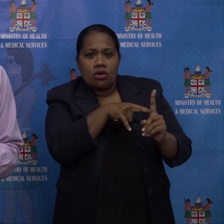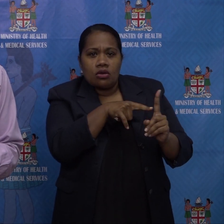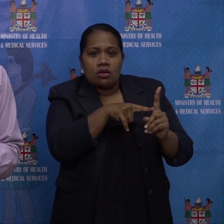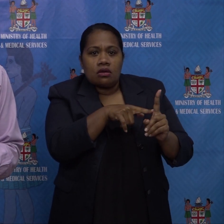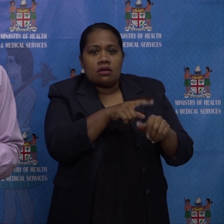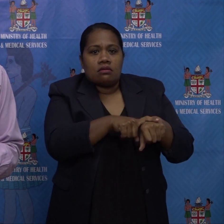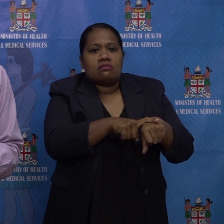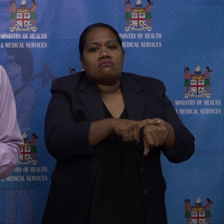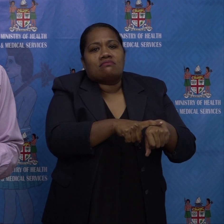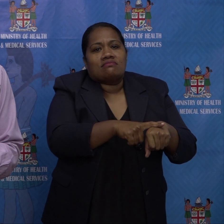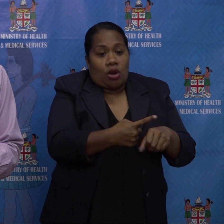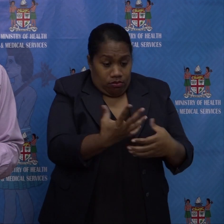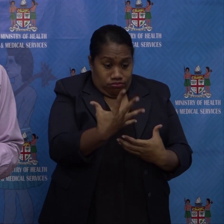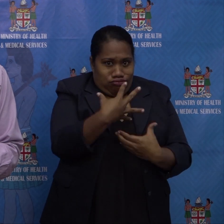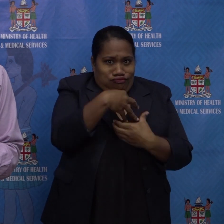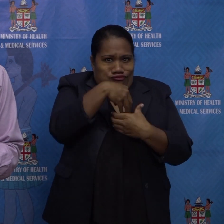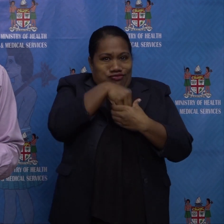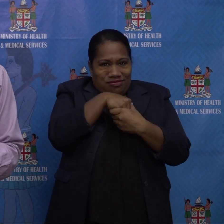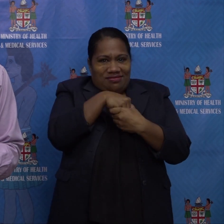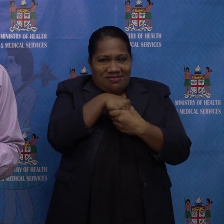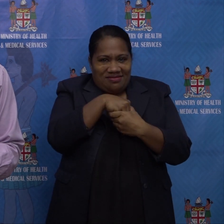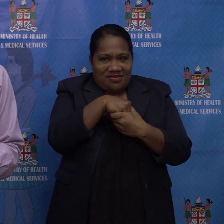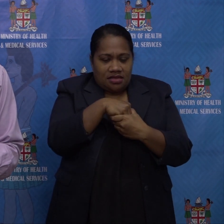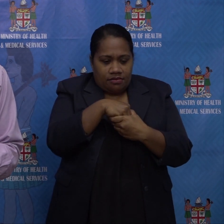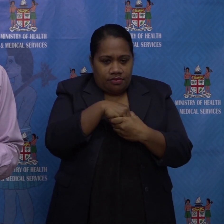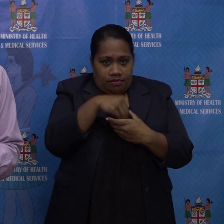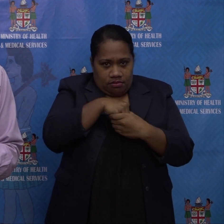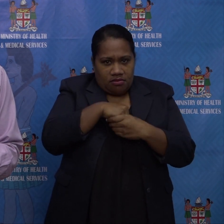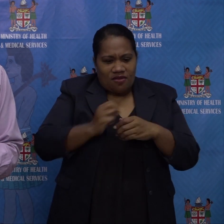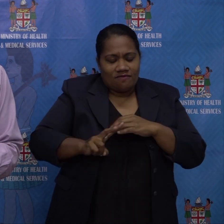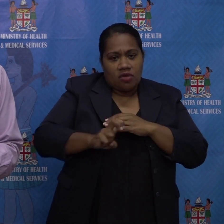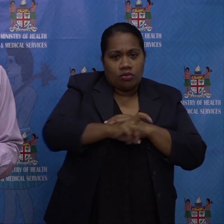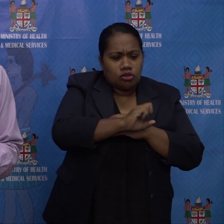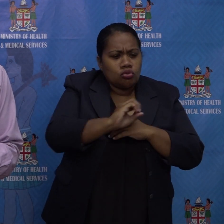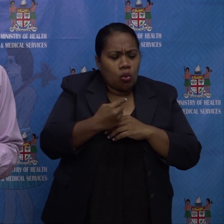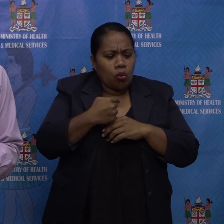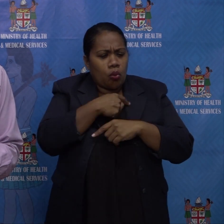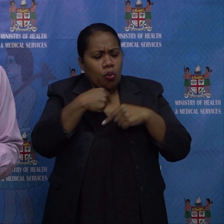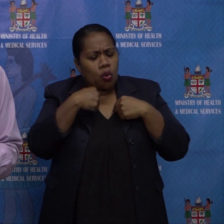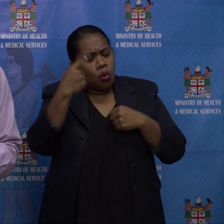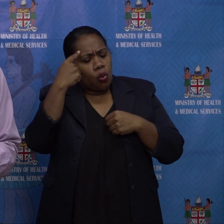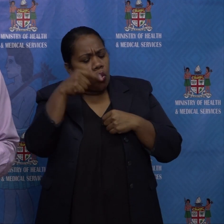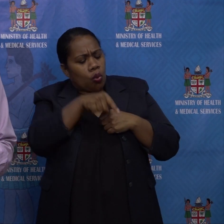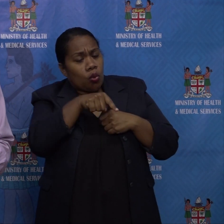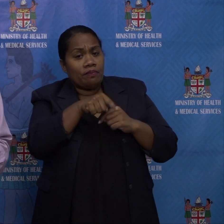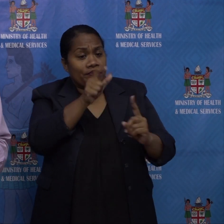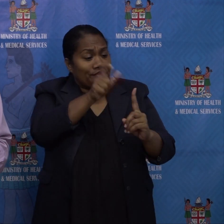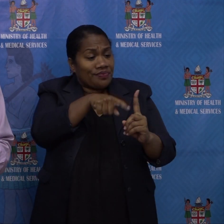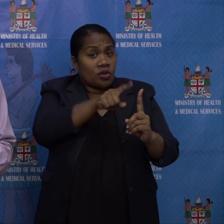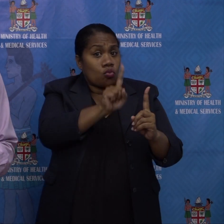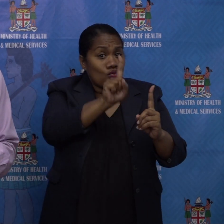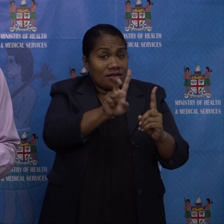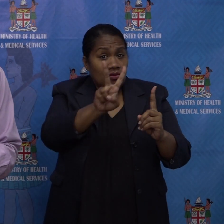the virus. So we suspect that this patient, who is case 125, transmitted